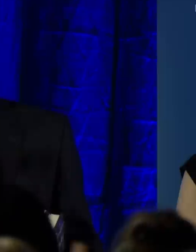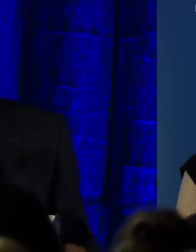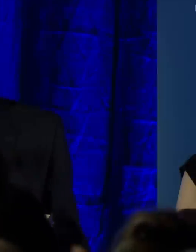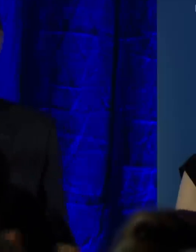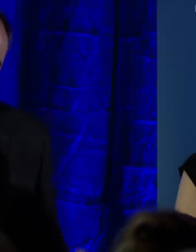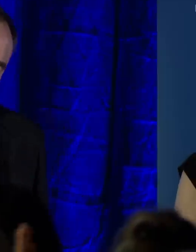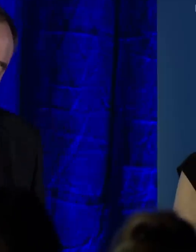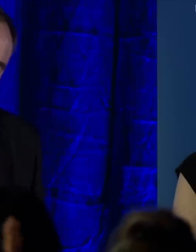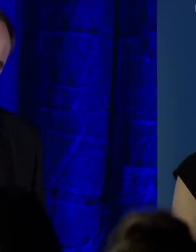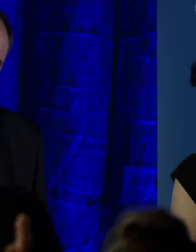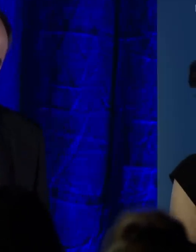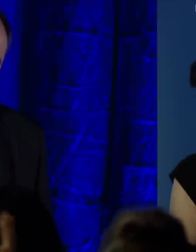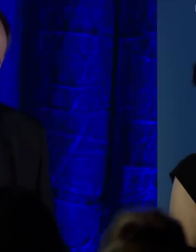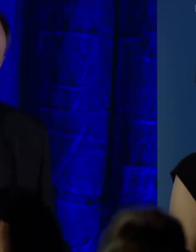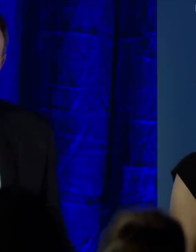delegates,